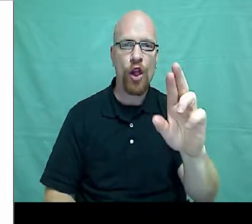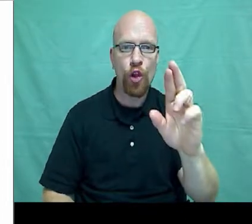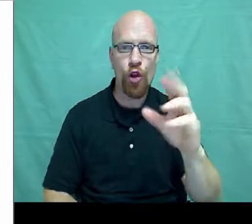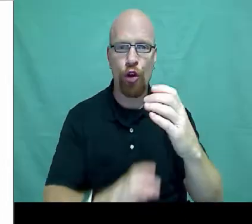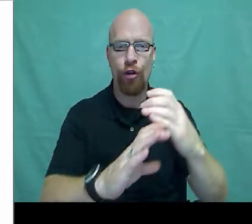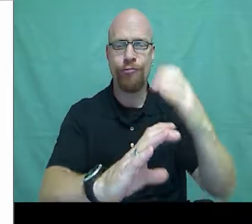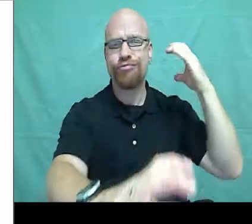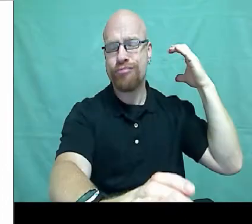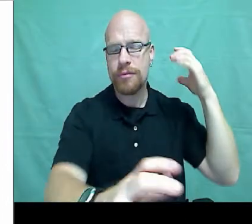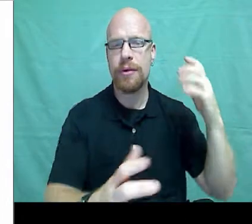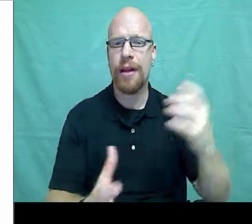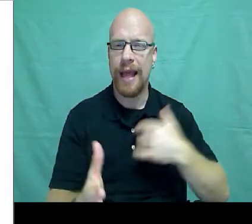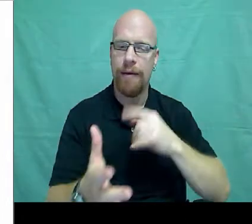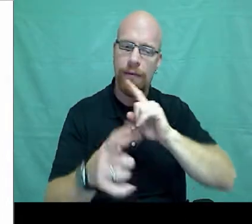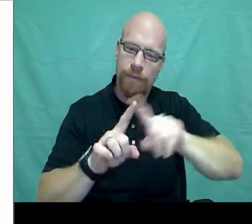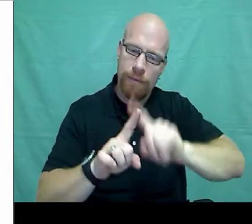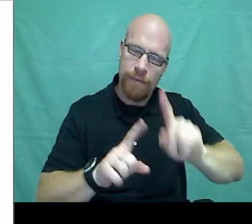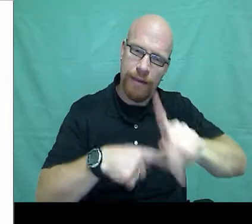18-wheeler